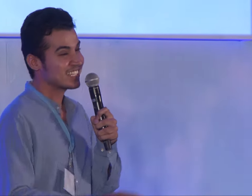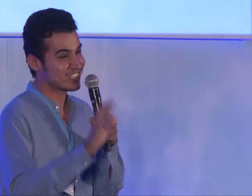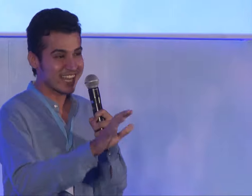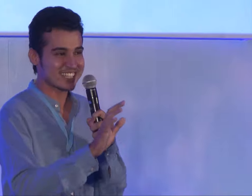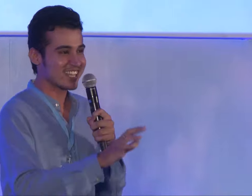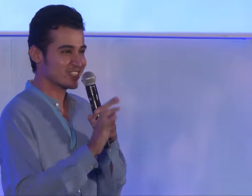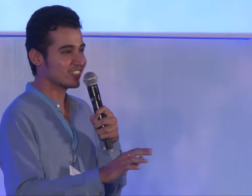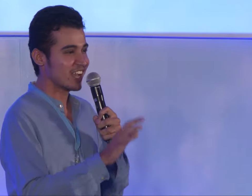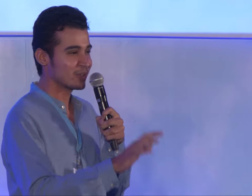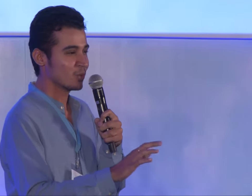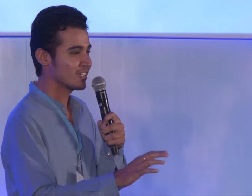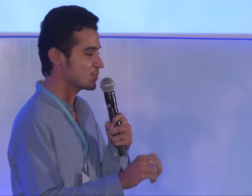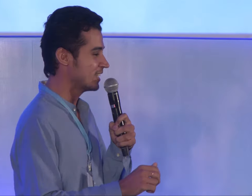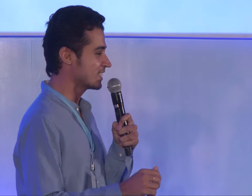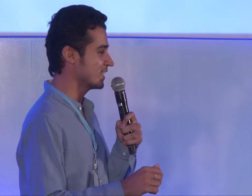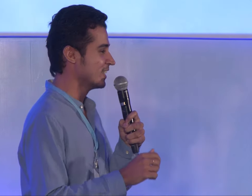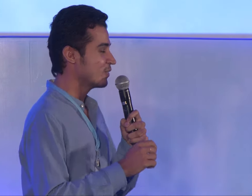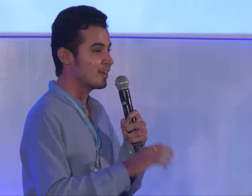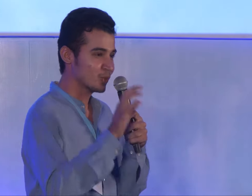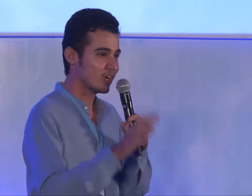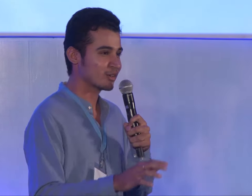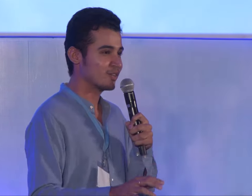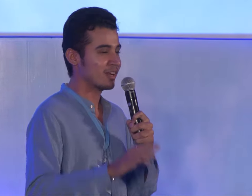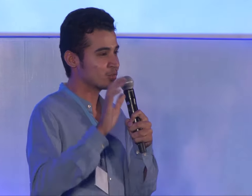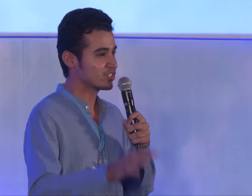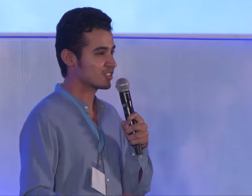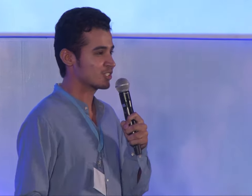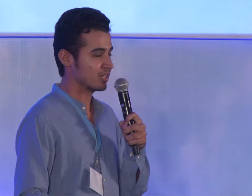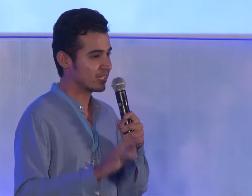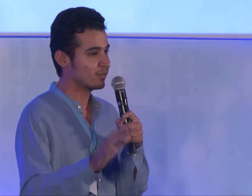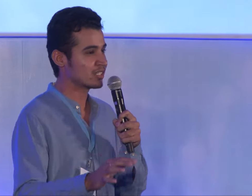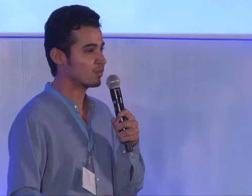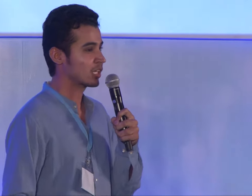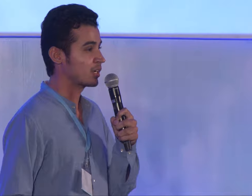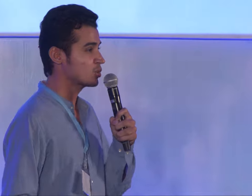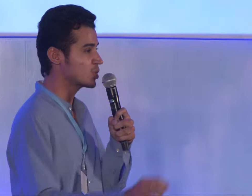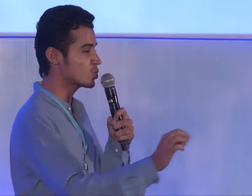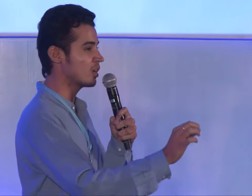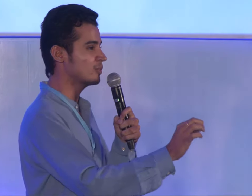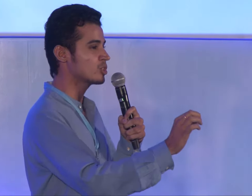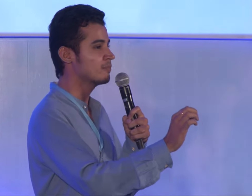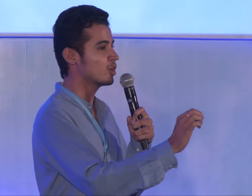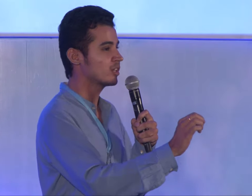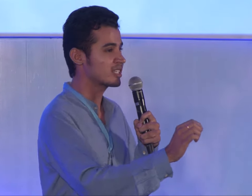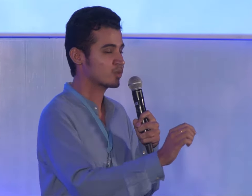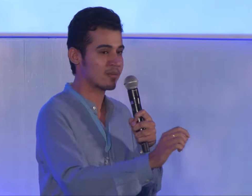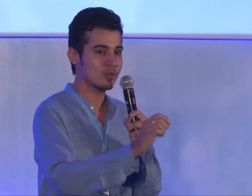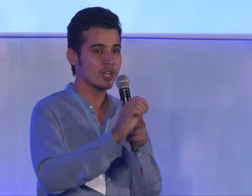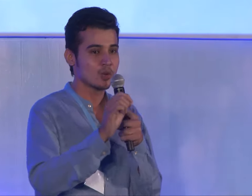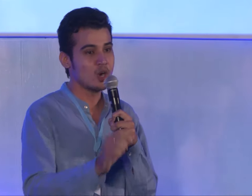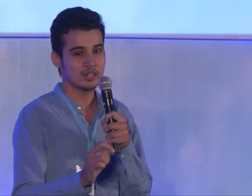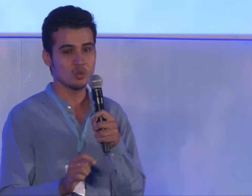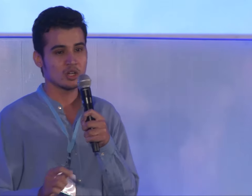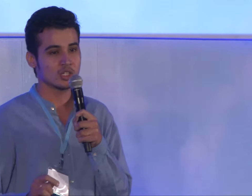And I said, "See, that's not really how it works, but we'll have to work on it, we'll have to research the story, and then we'll start working on it." So this was one of the most important reasons why